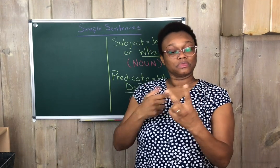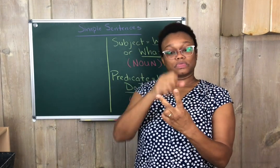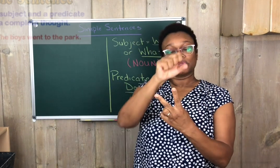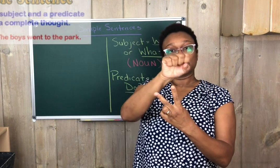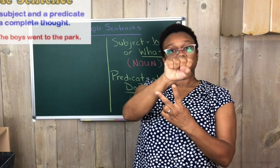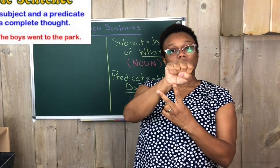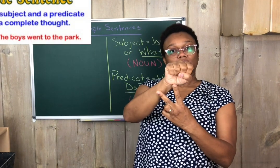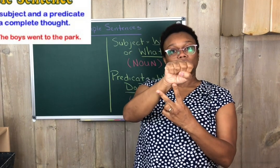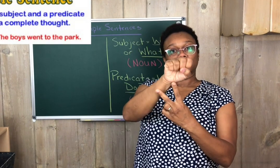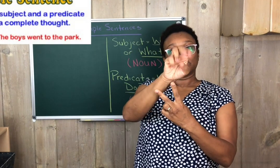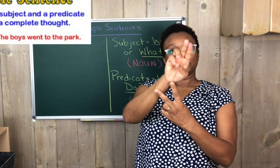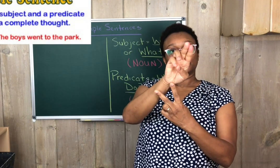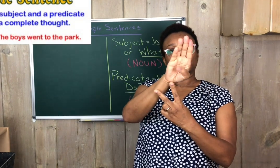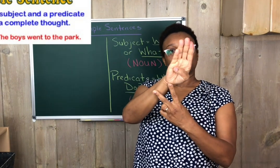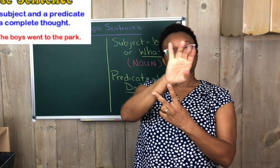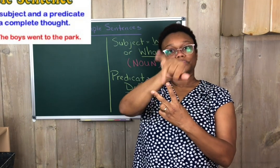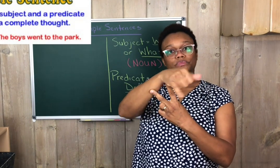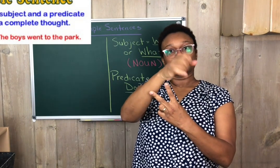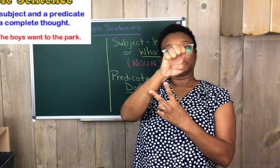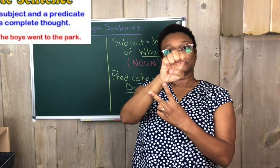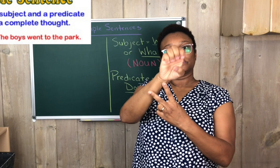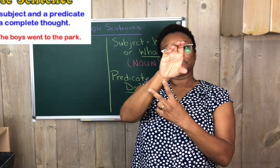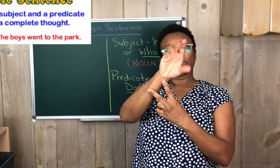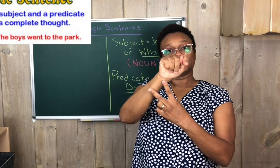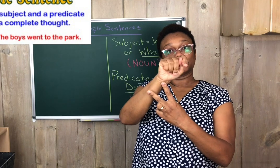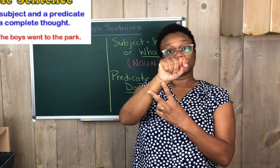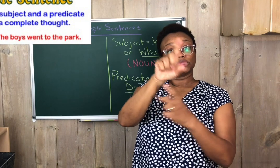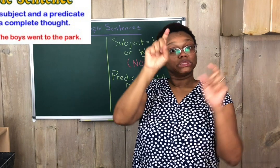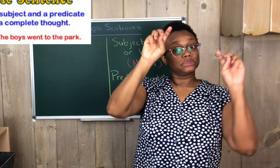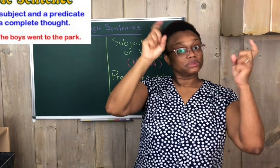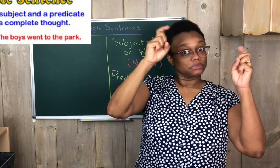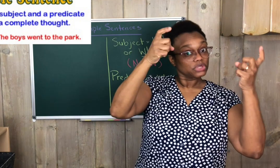sentences must have two things: a subject